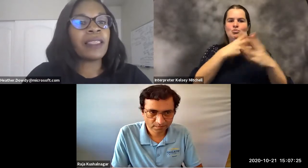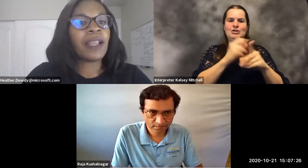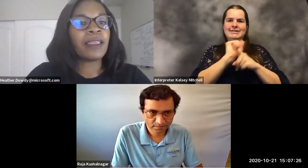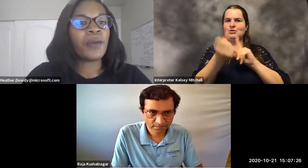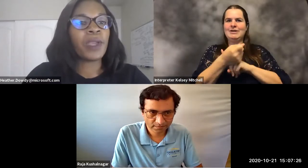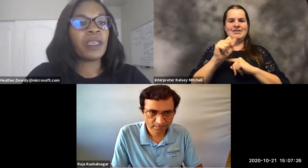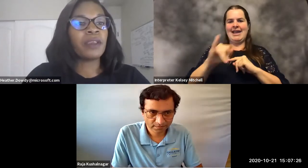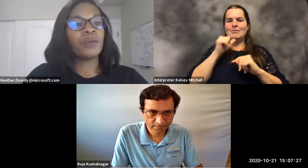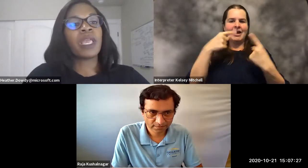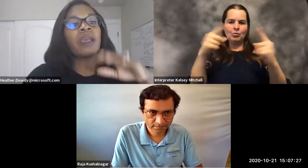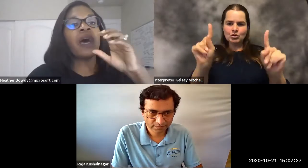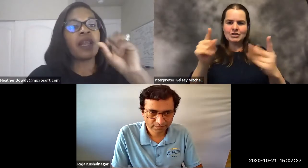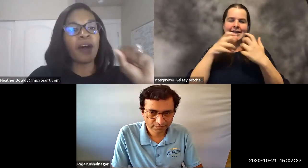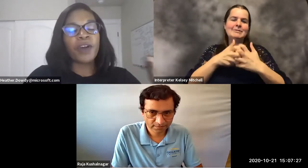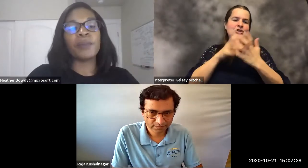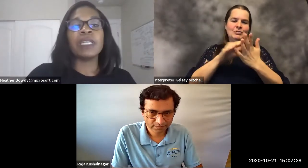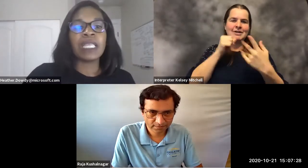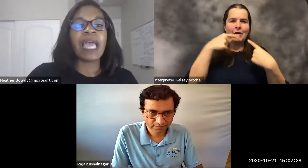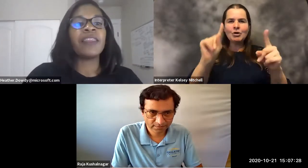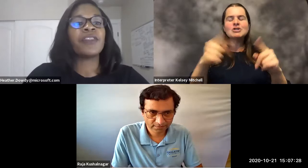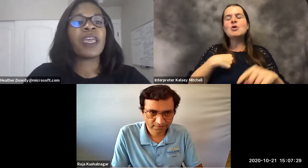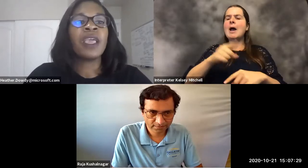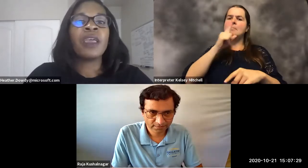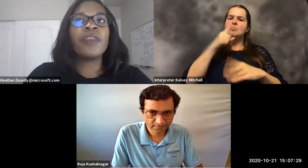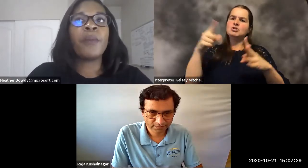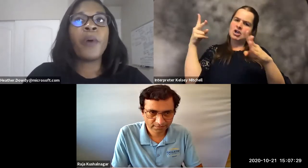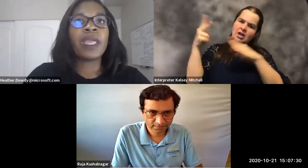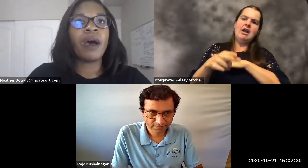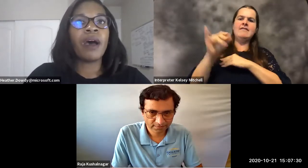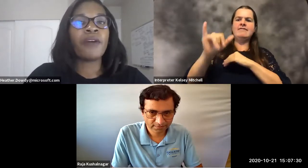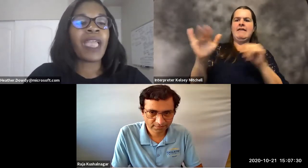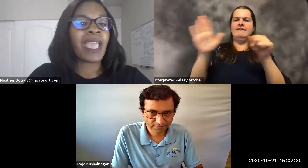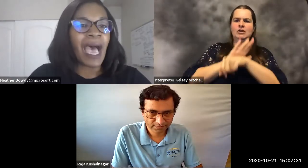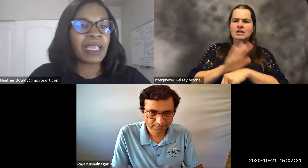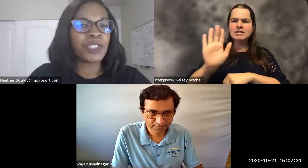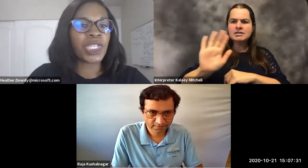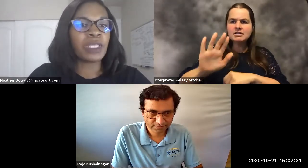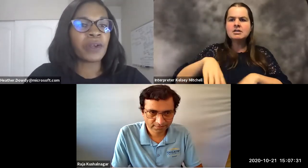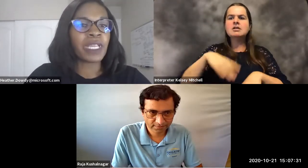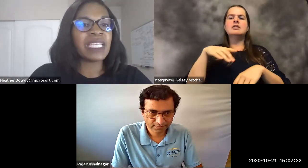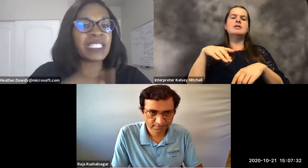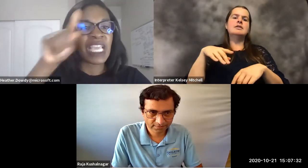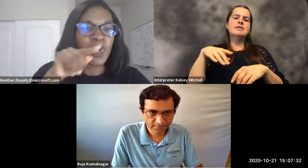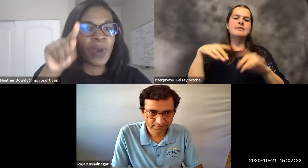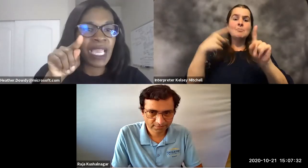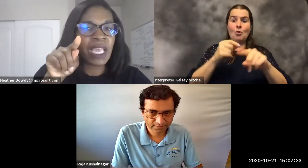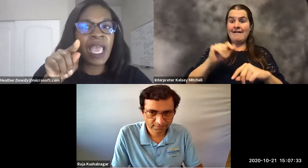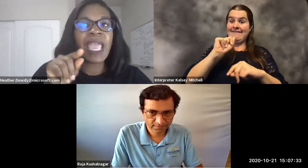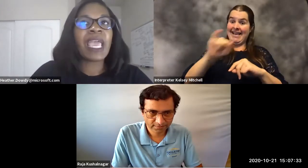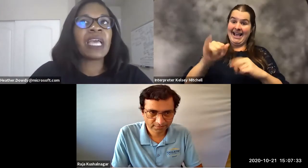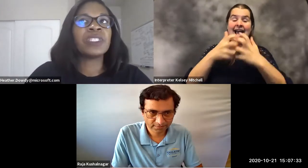it's not that I think we can cut it off completely. I think that the point of AI and machine learning is to